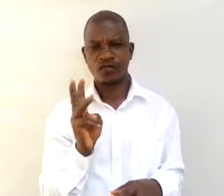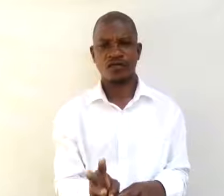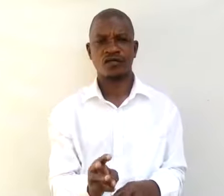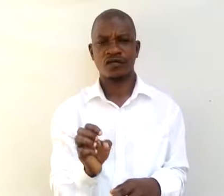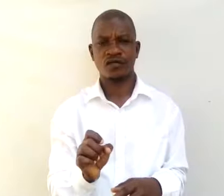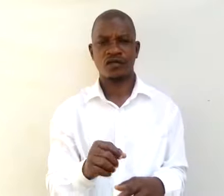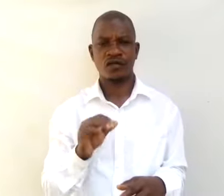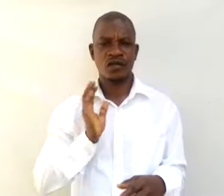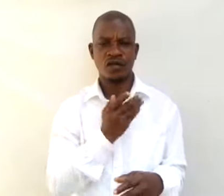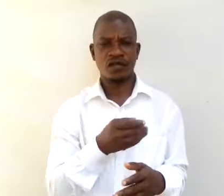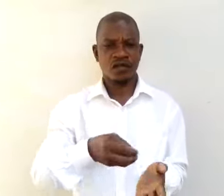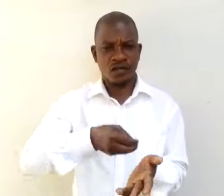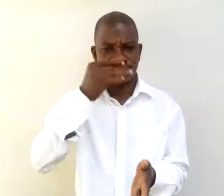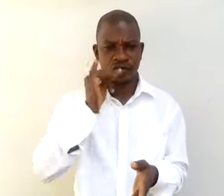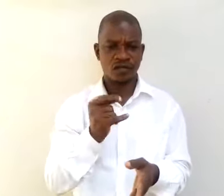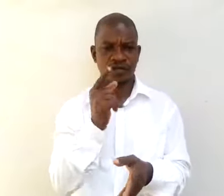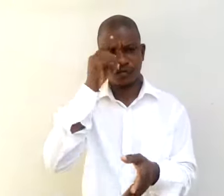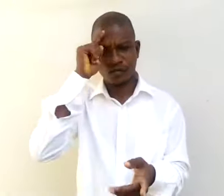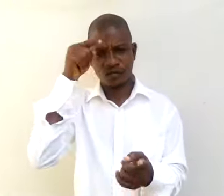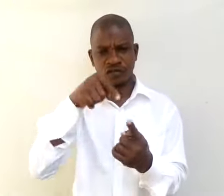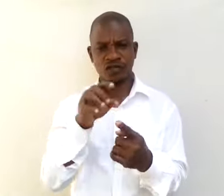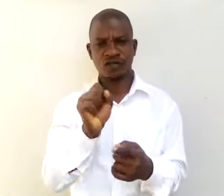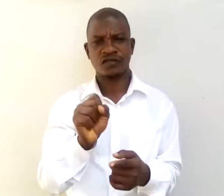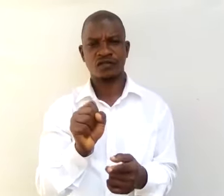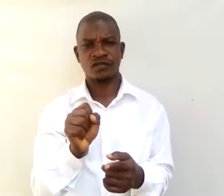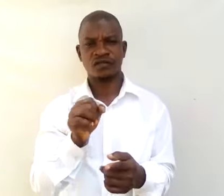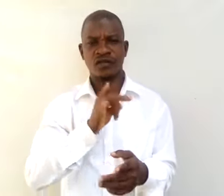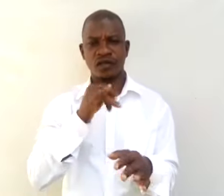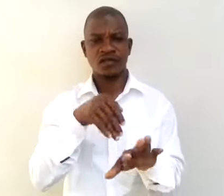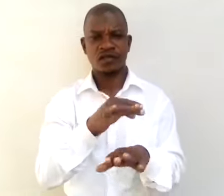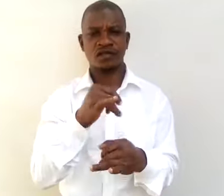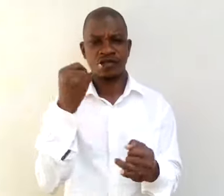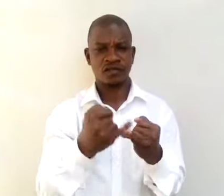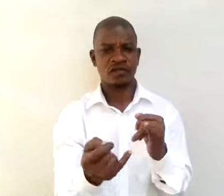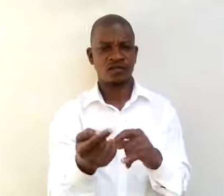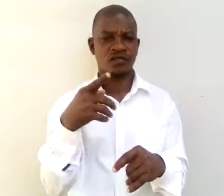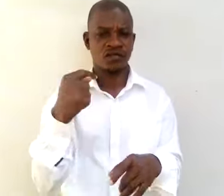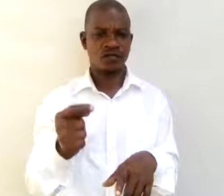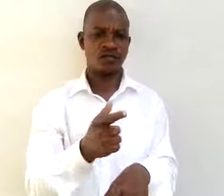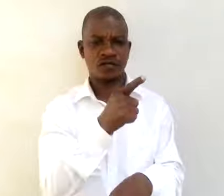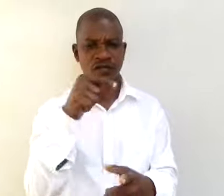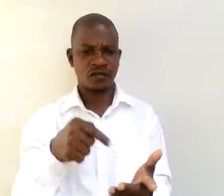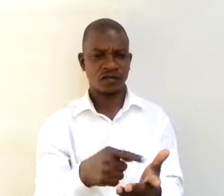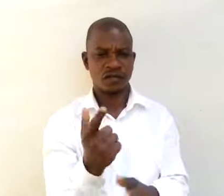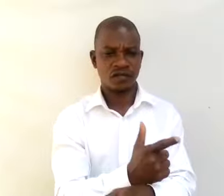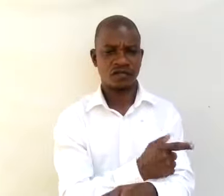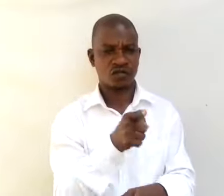Our learning objectives. At the end of this lesson, you should be able to